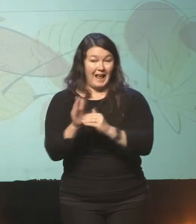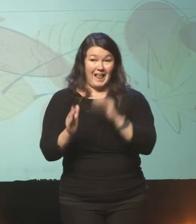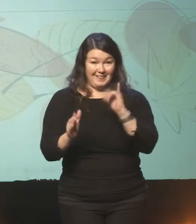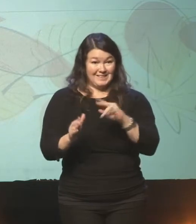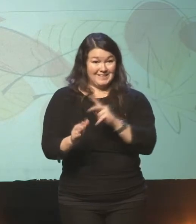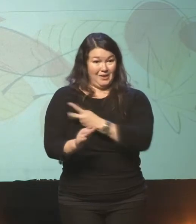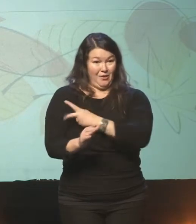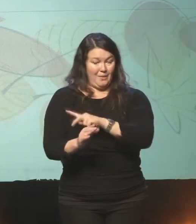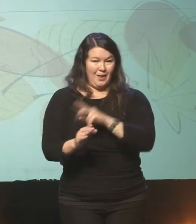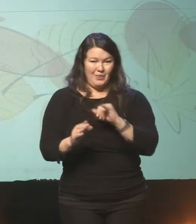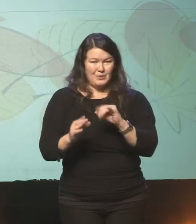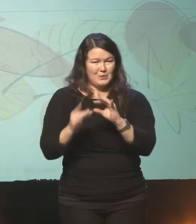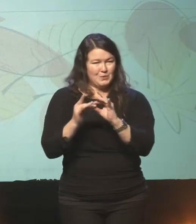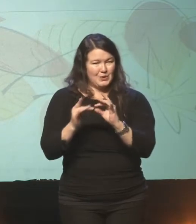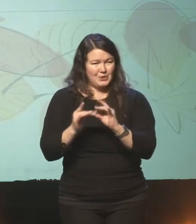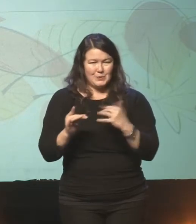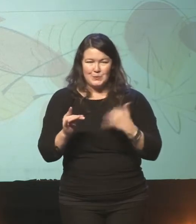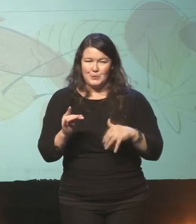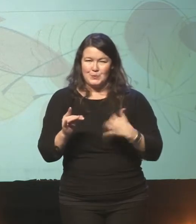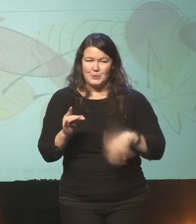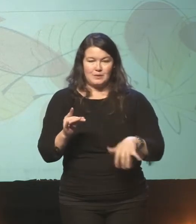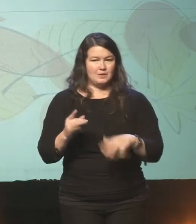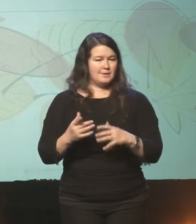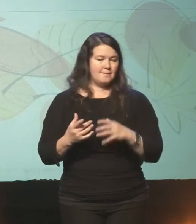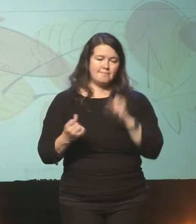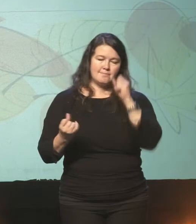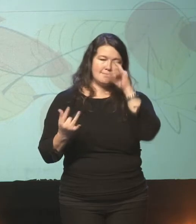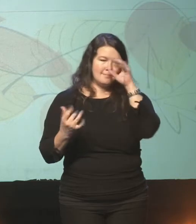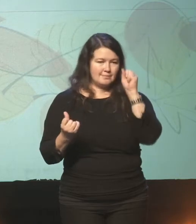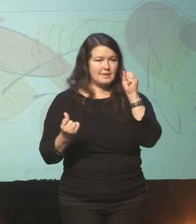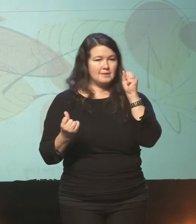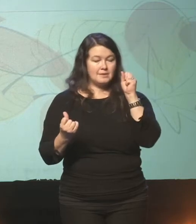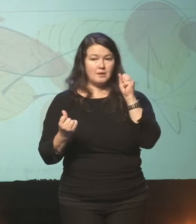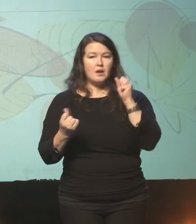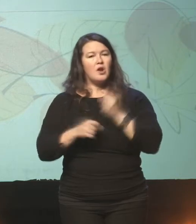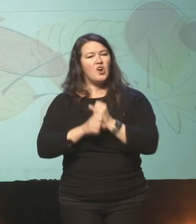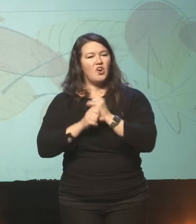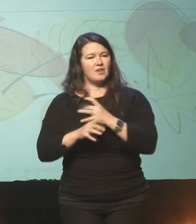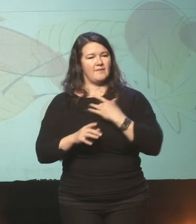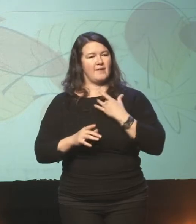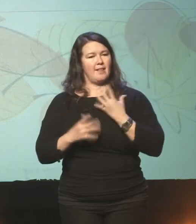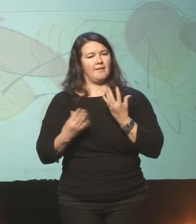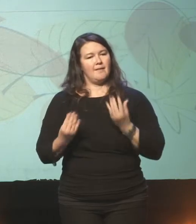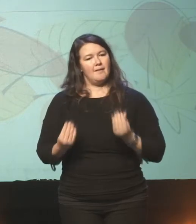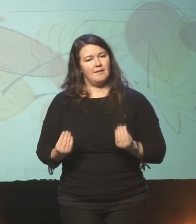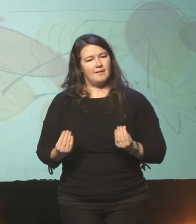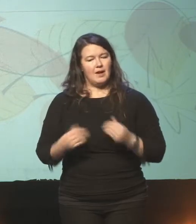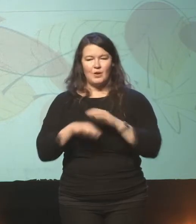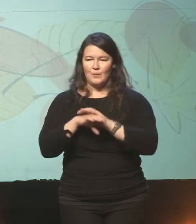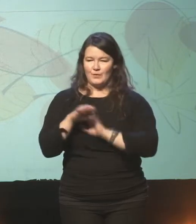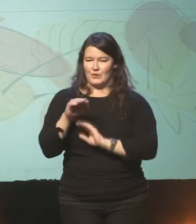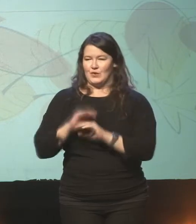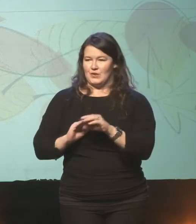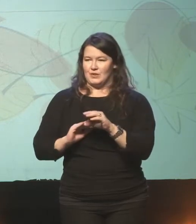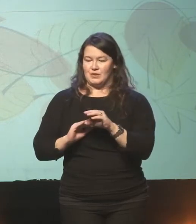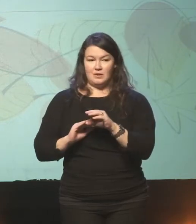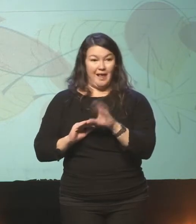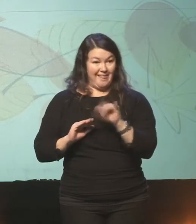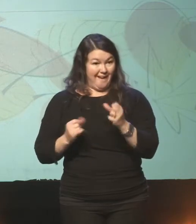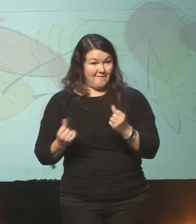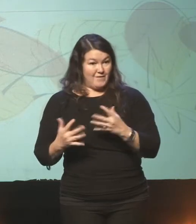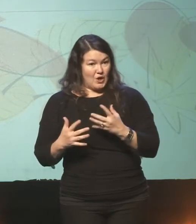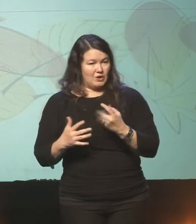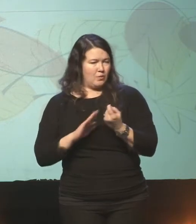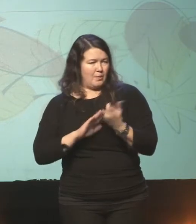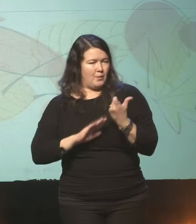these words that produce a sense of comfort, that almost remove a bit of dread. And so I wanted